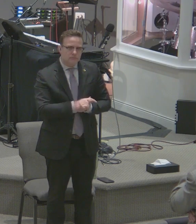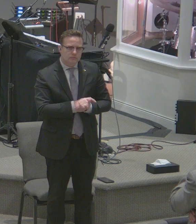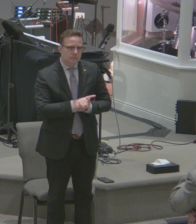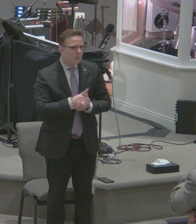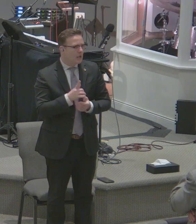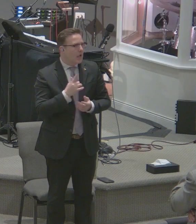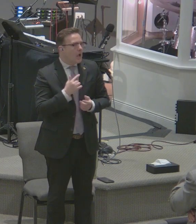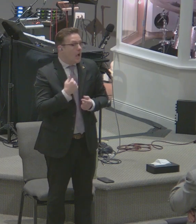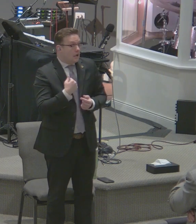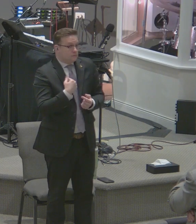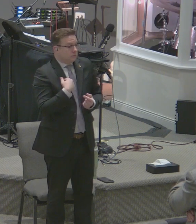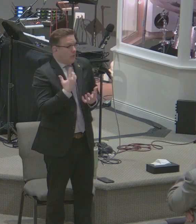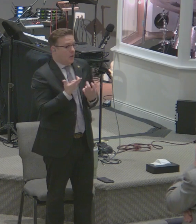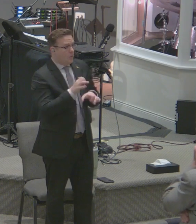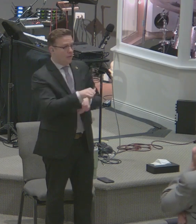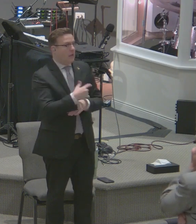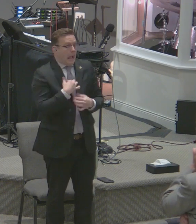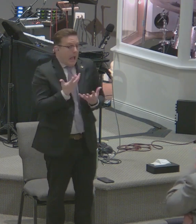I don't want it.